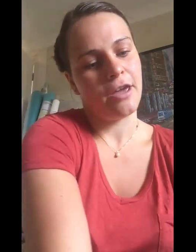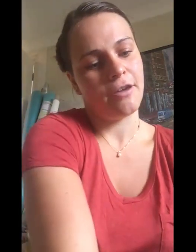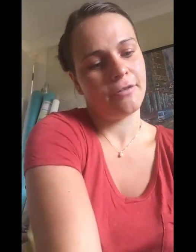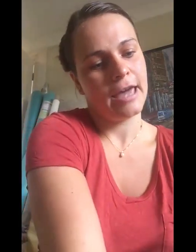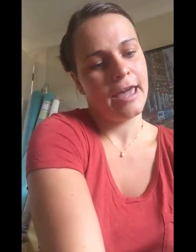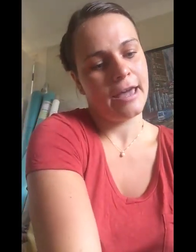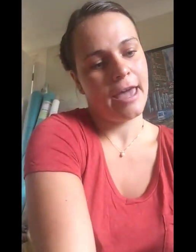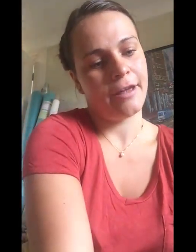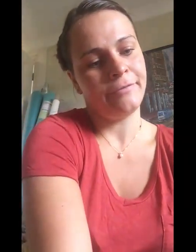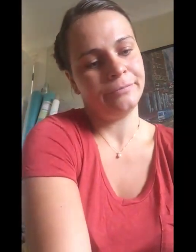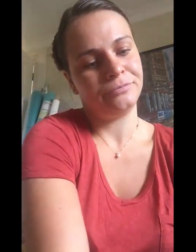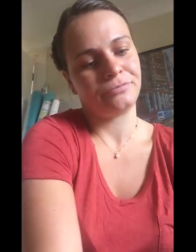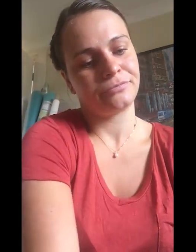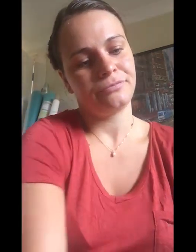you K again,